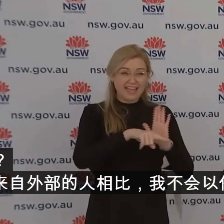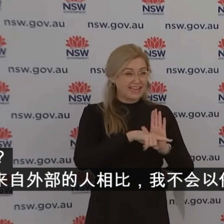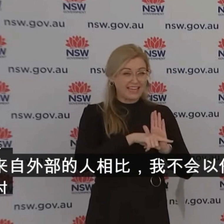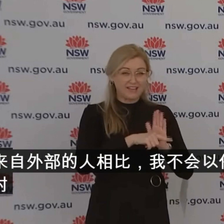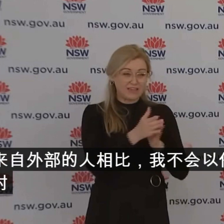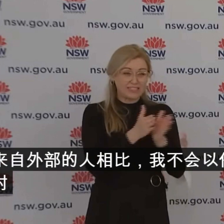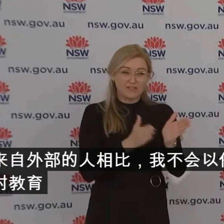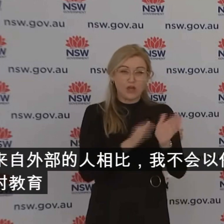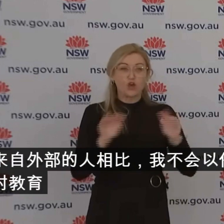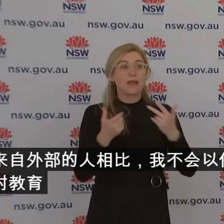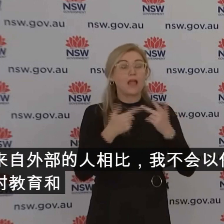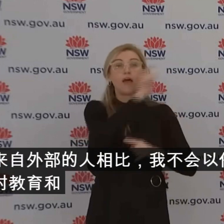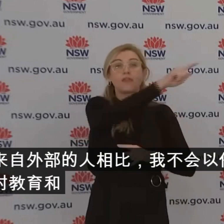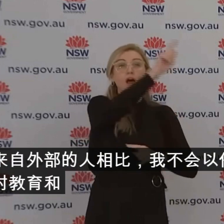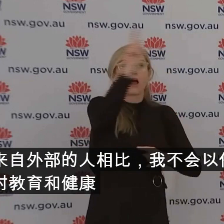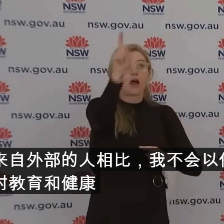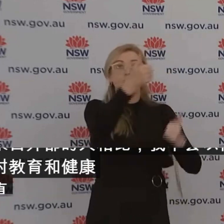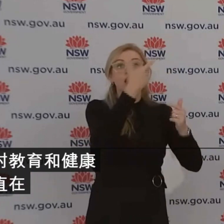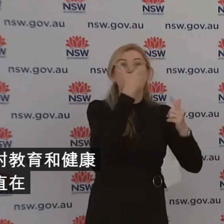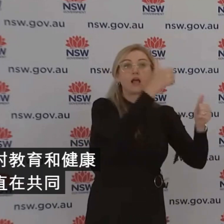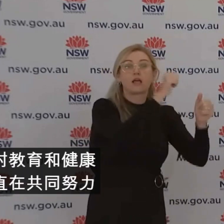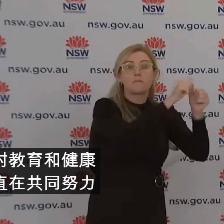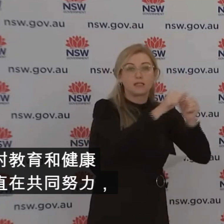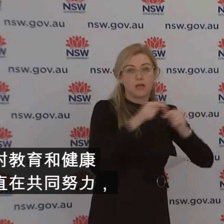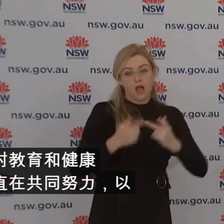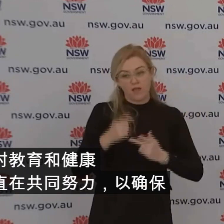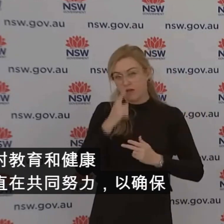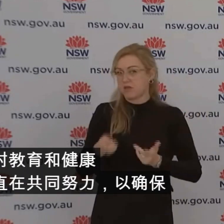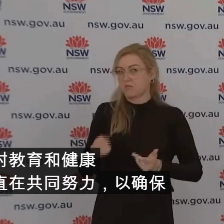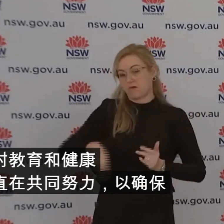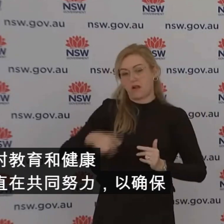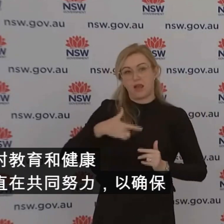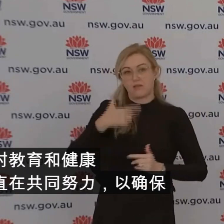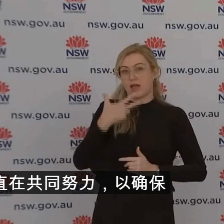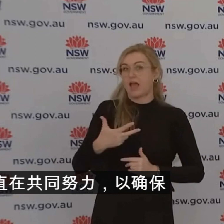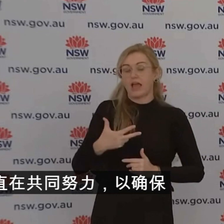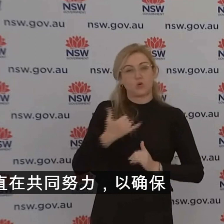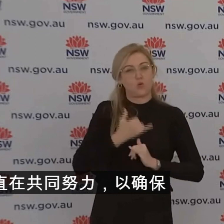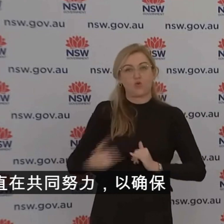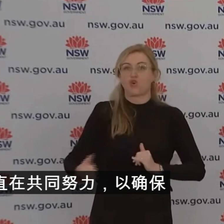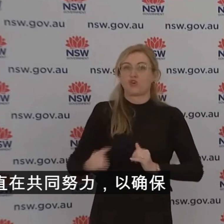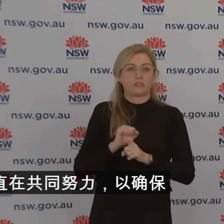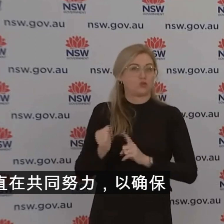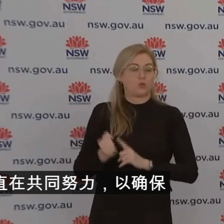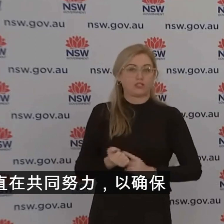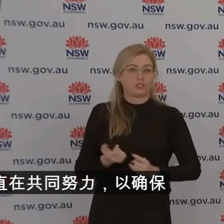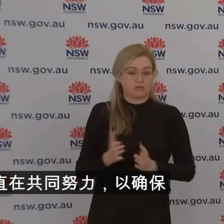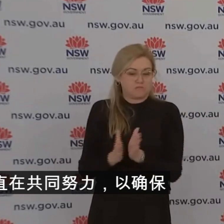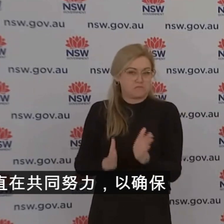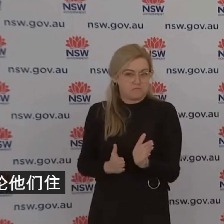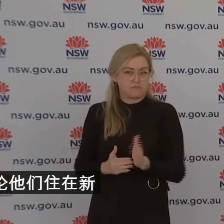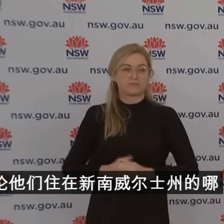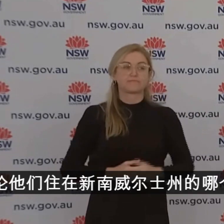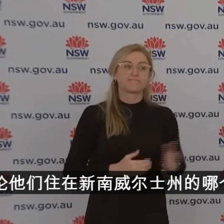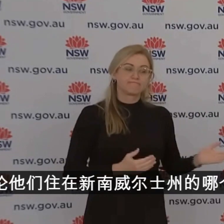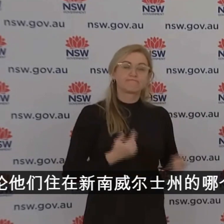outside? Absolutely. Education and health have been working together to make sure that no student sitting the HSC,